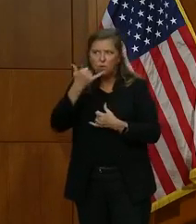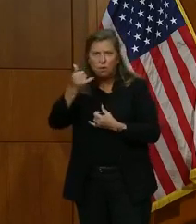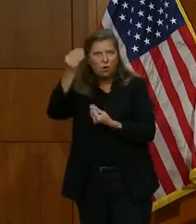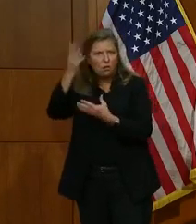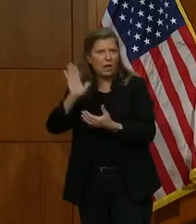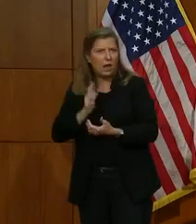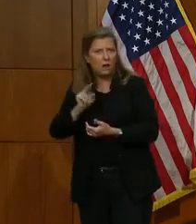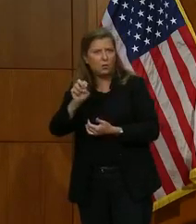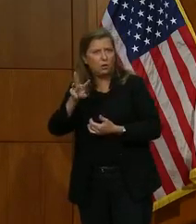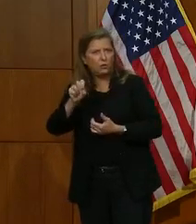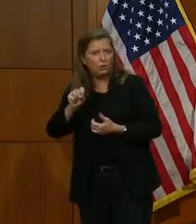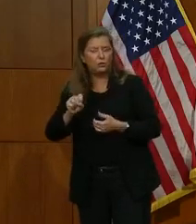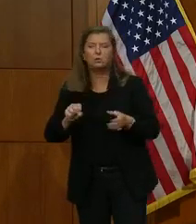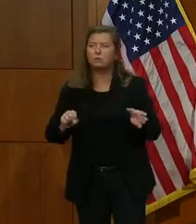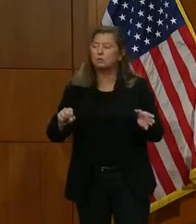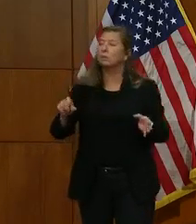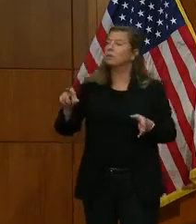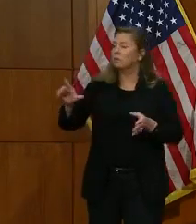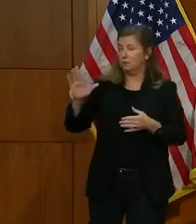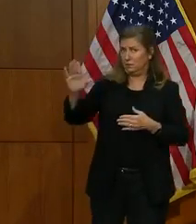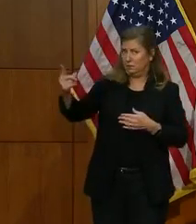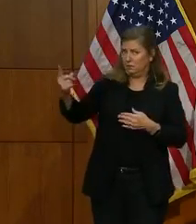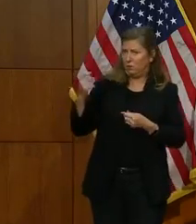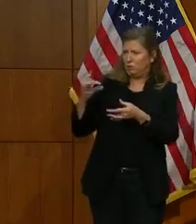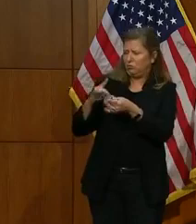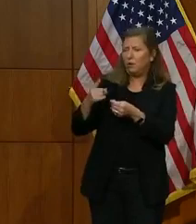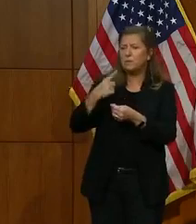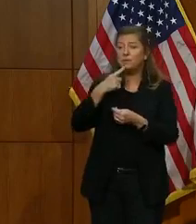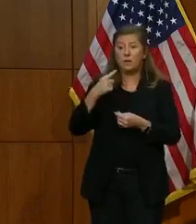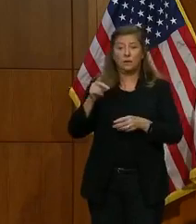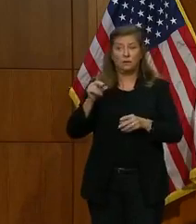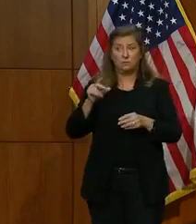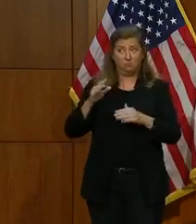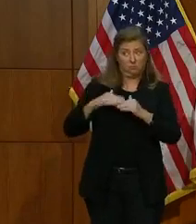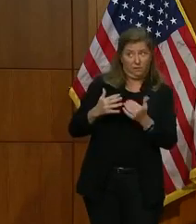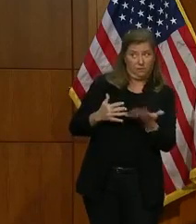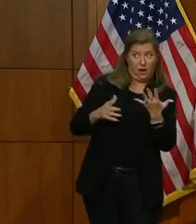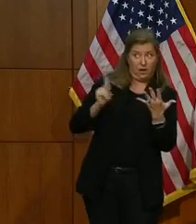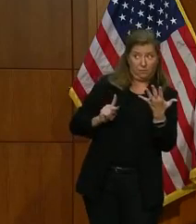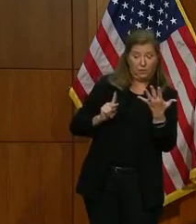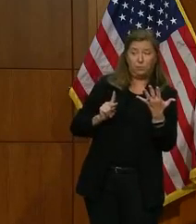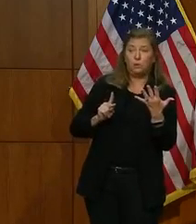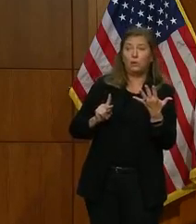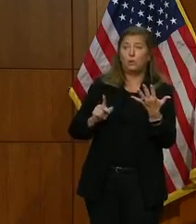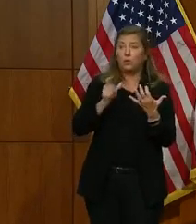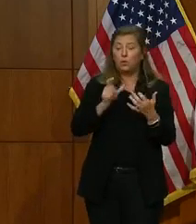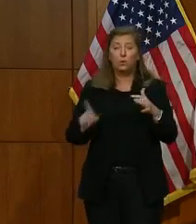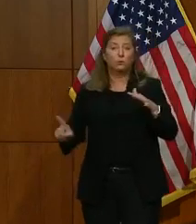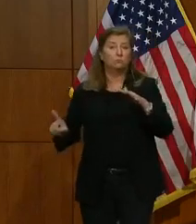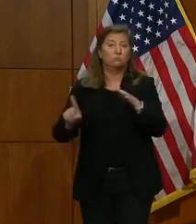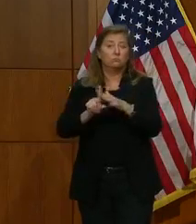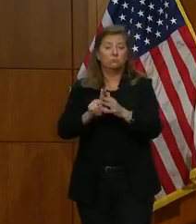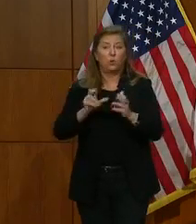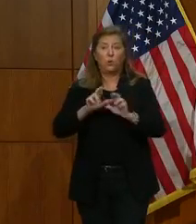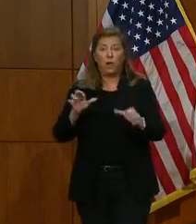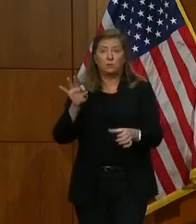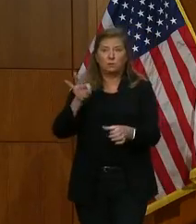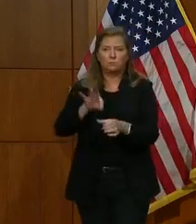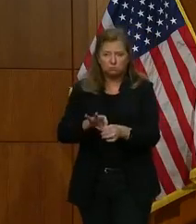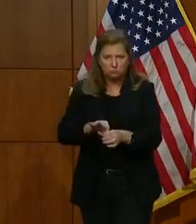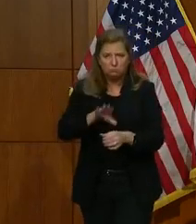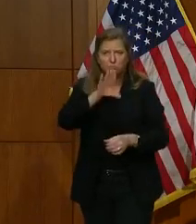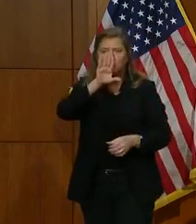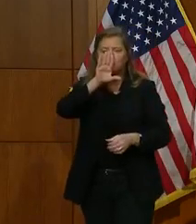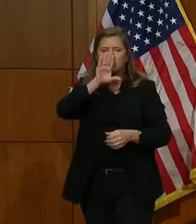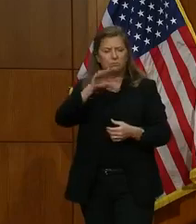newsroom. Okay, the question being that voters, at least 5 voters coming to the polling place